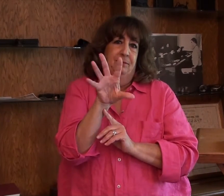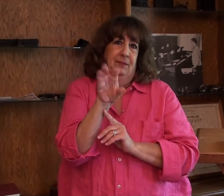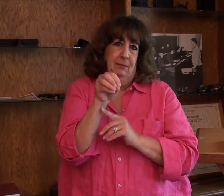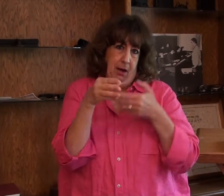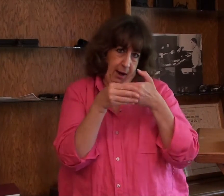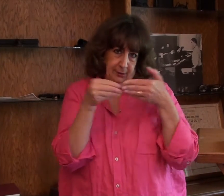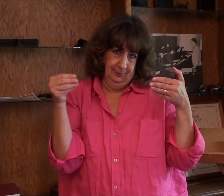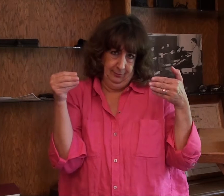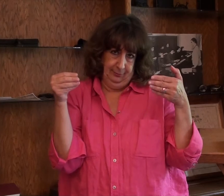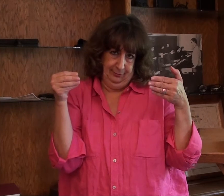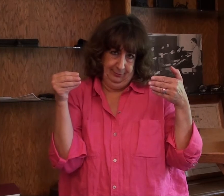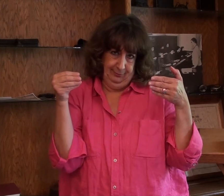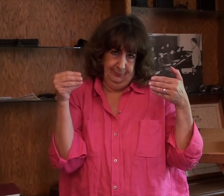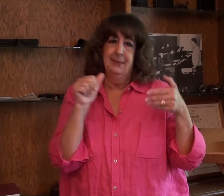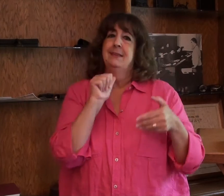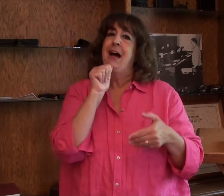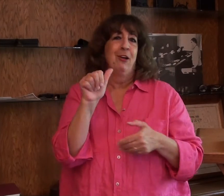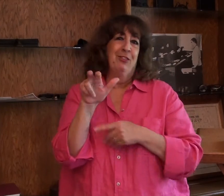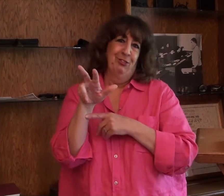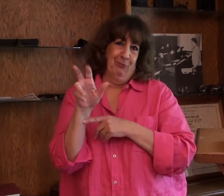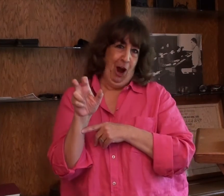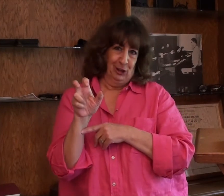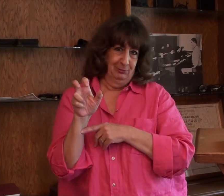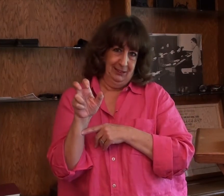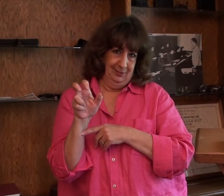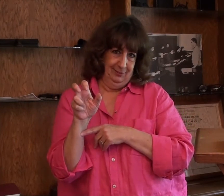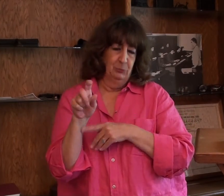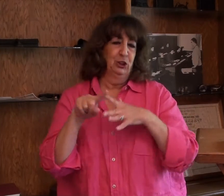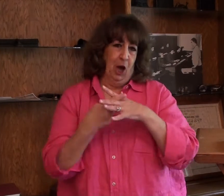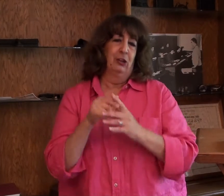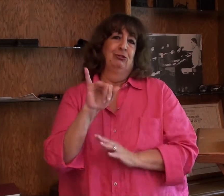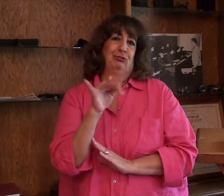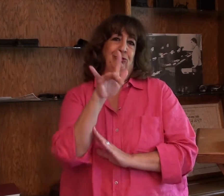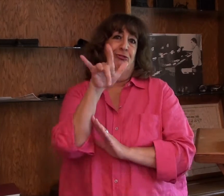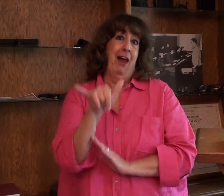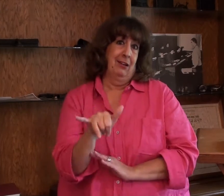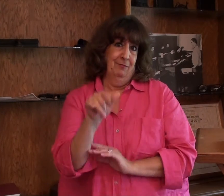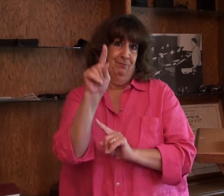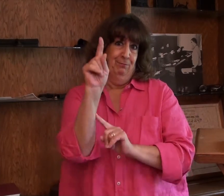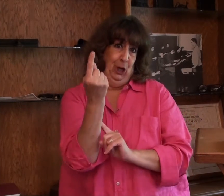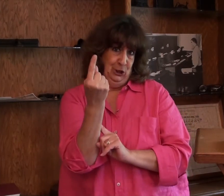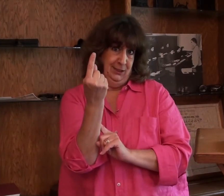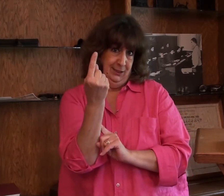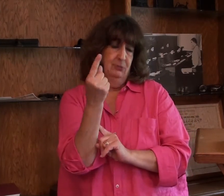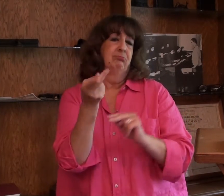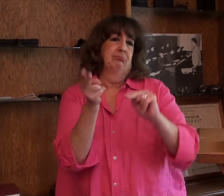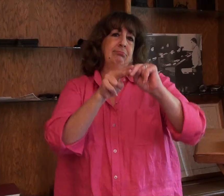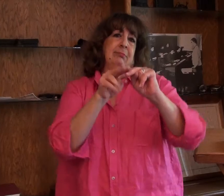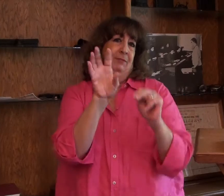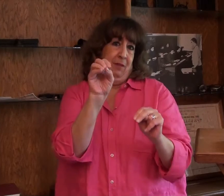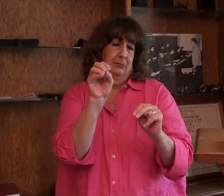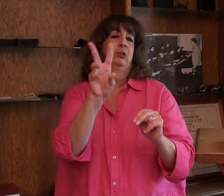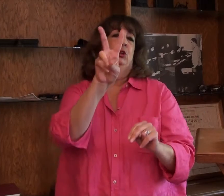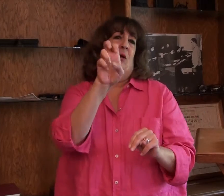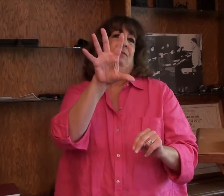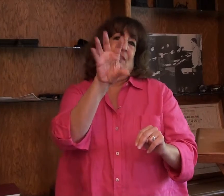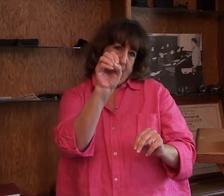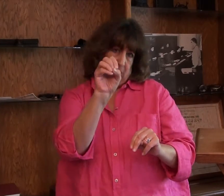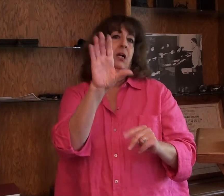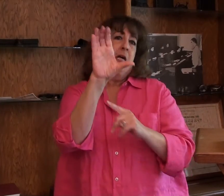to $250 for 2 months only. We're not going to jump right to the $300. So July 1st, it'll go up $50,